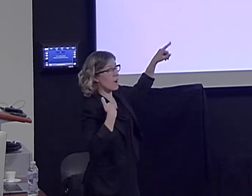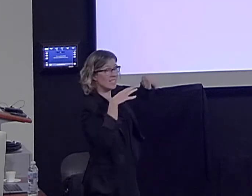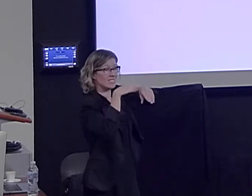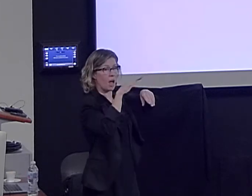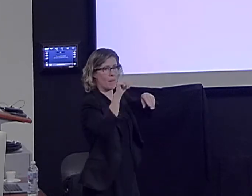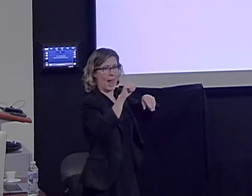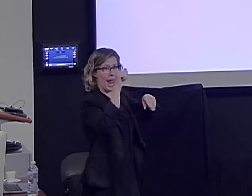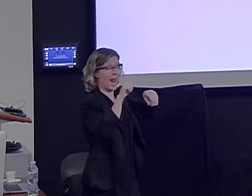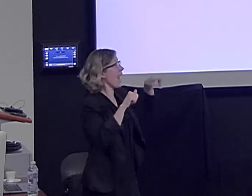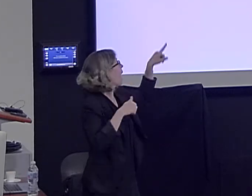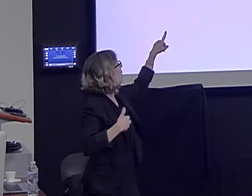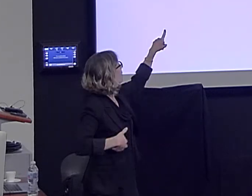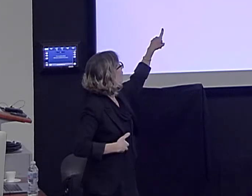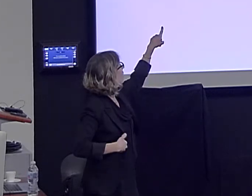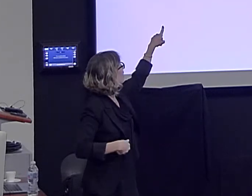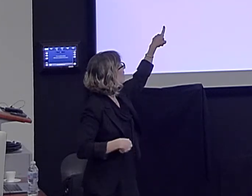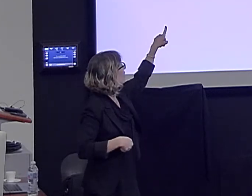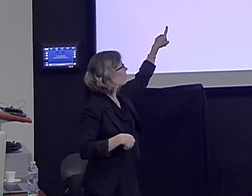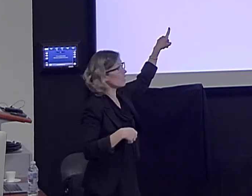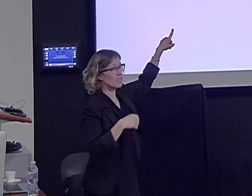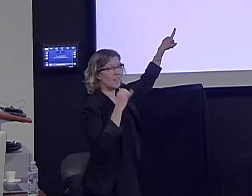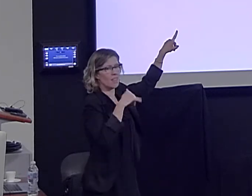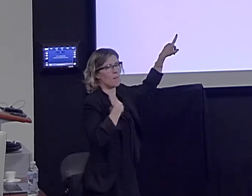monkey sitting there and eating.